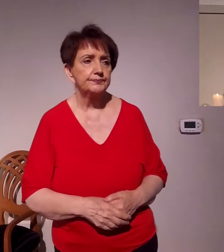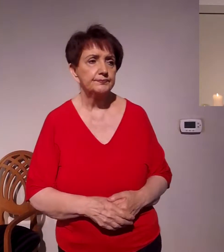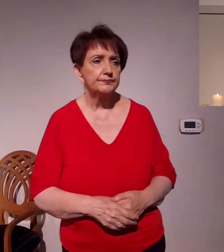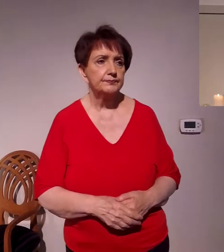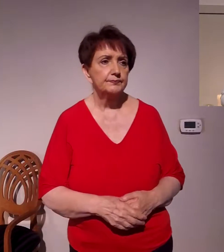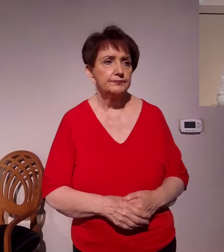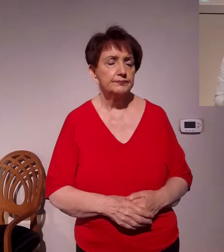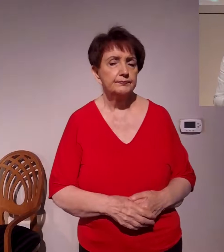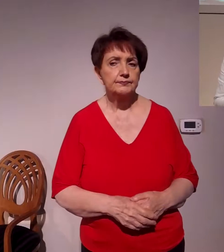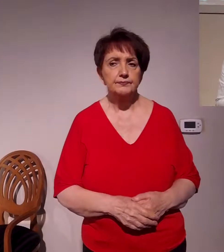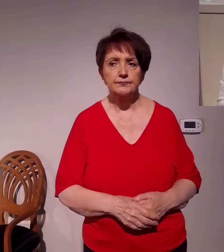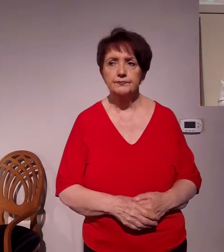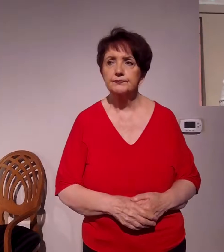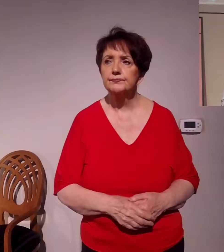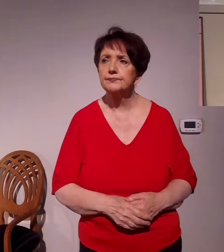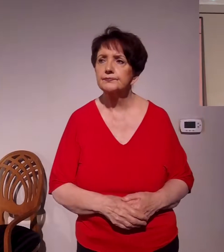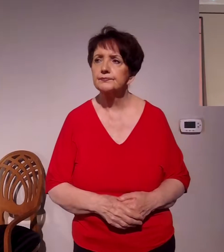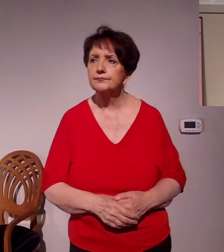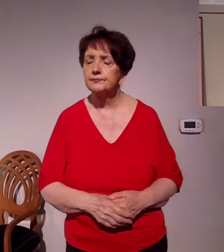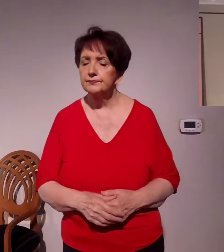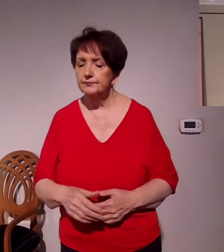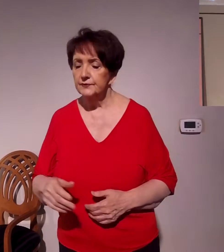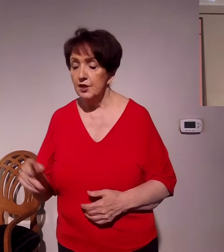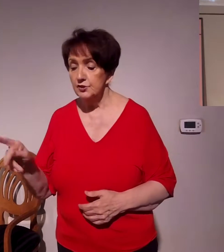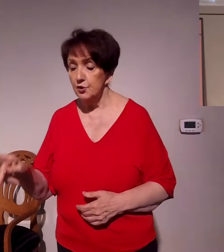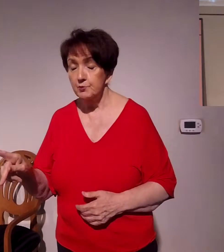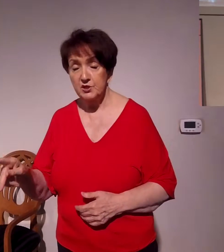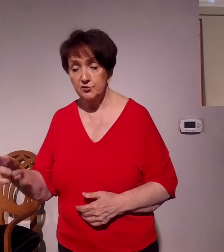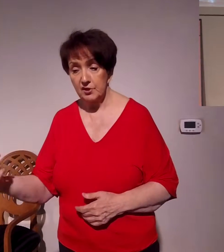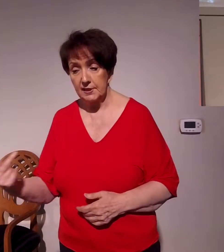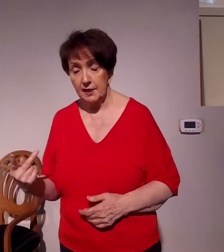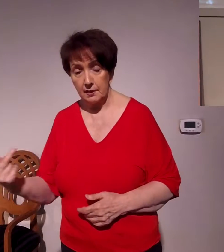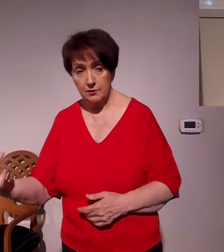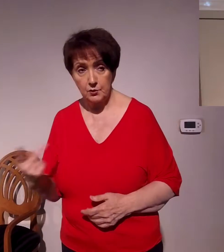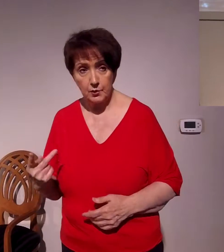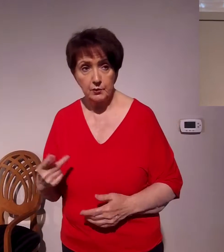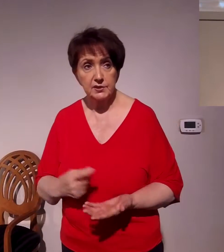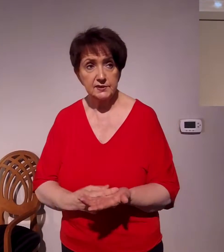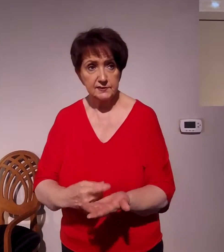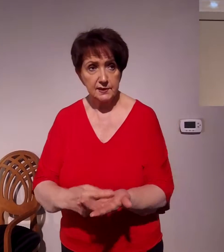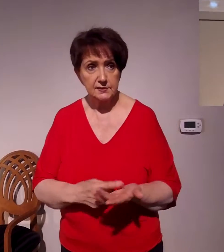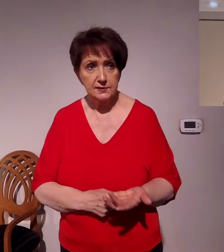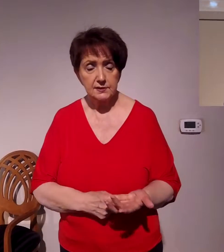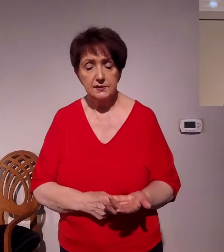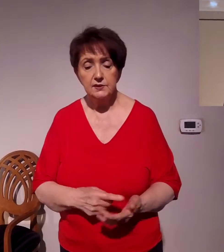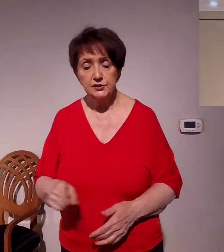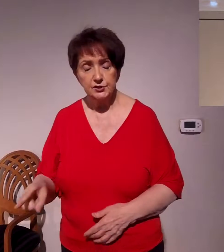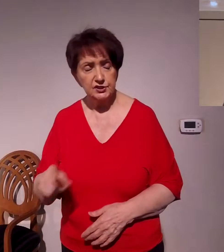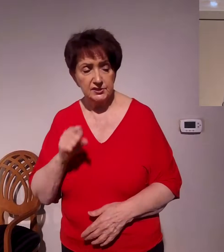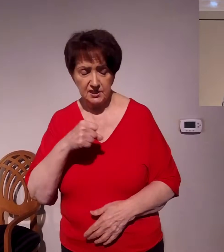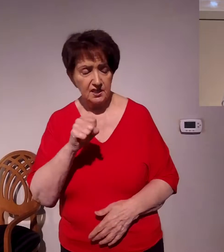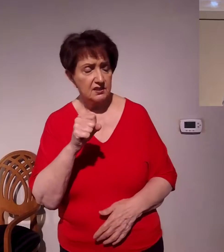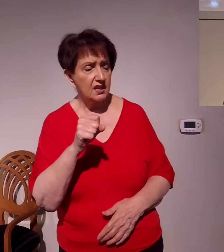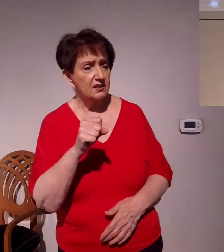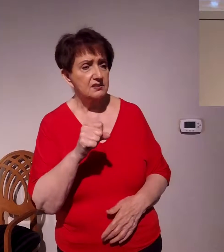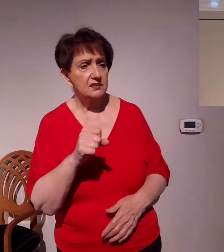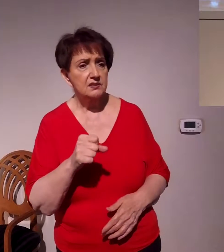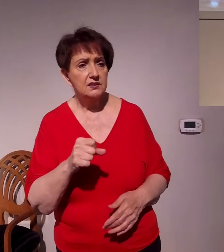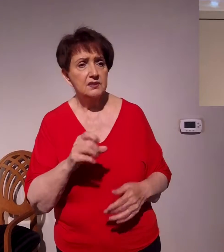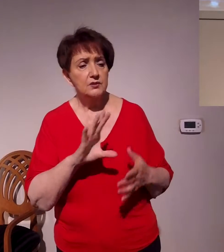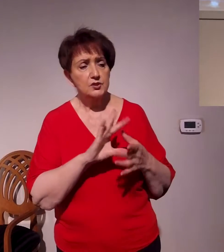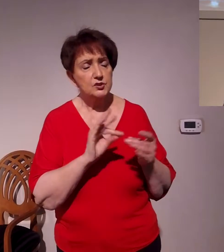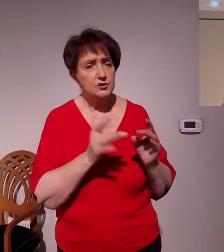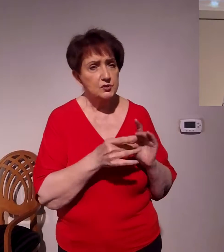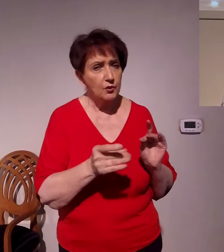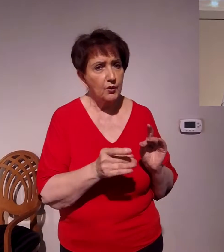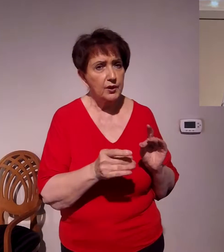So Peter and I were talking about this, and she says, yeah, his parables and the way that you can